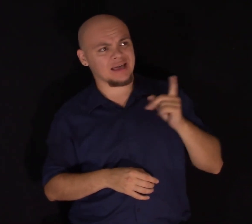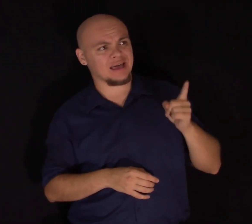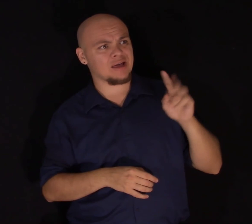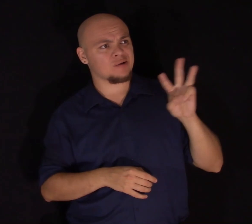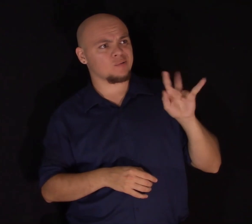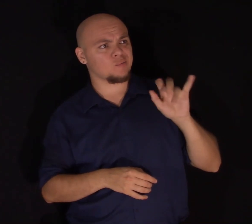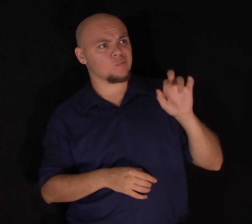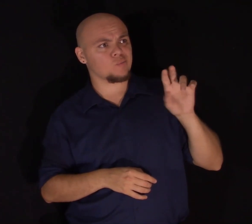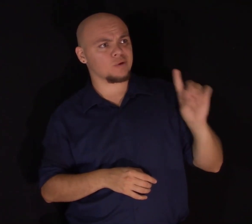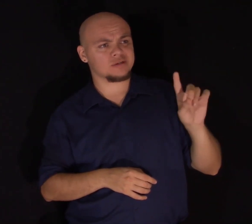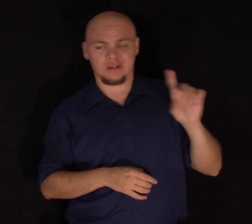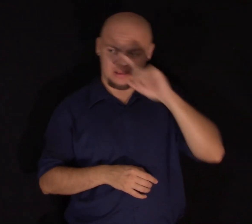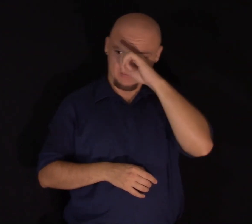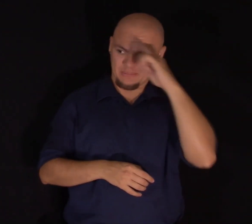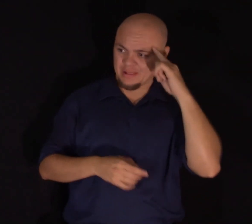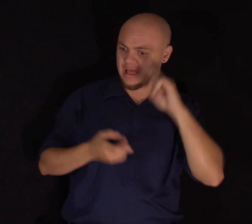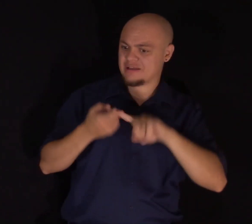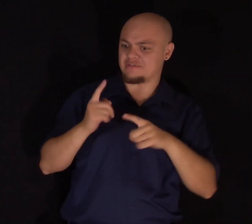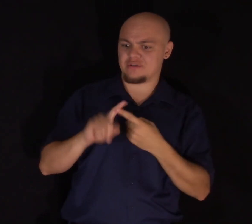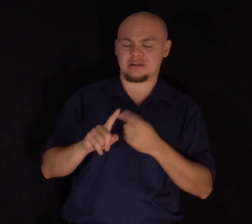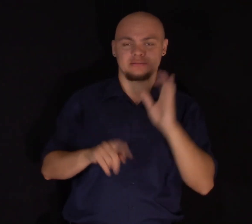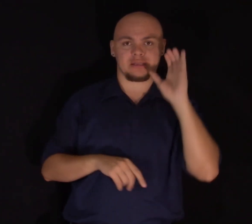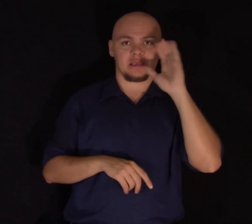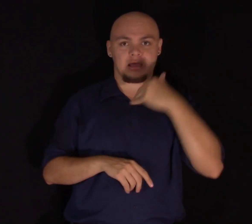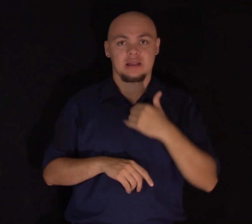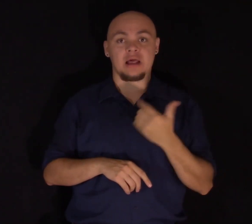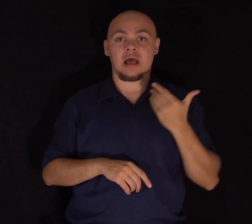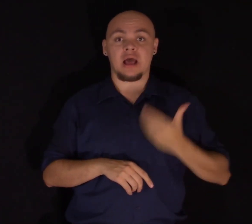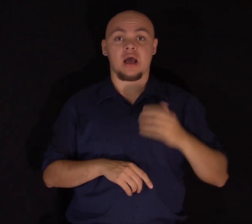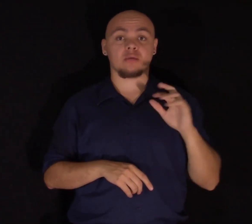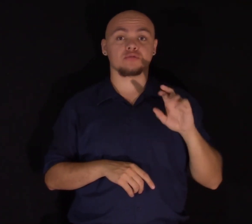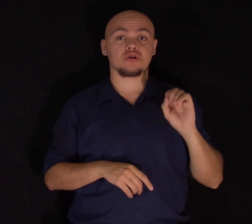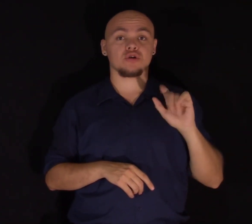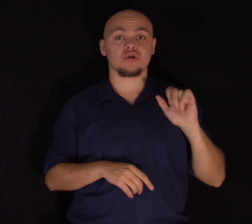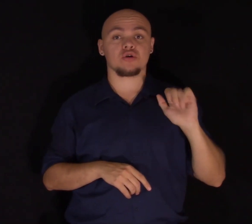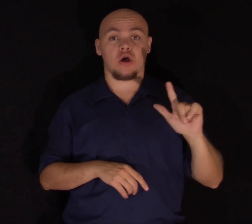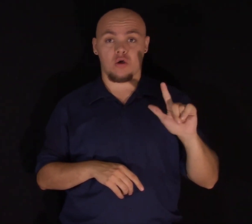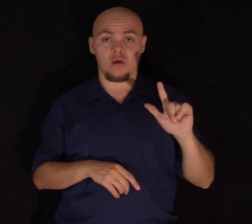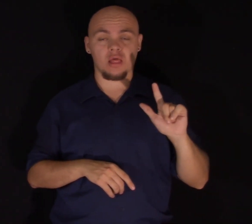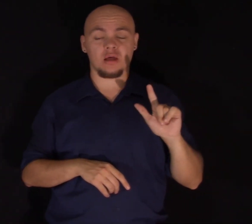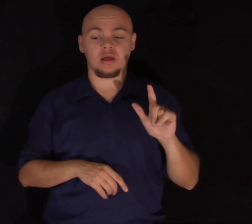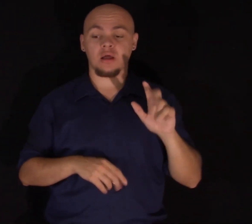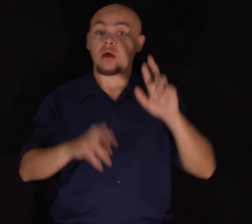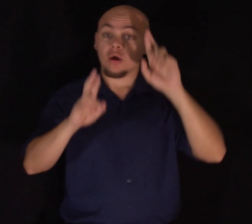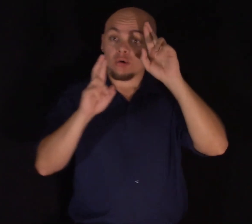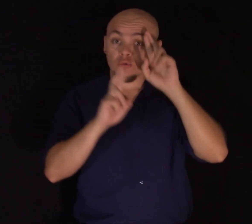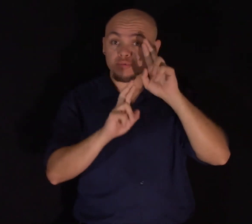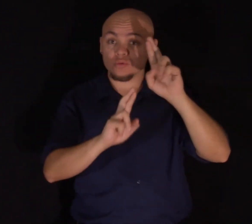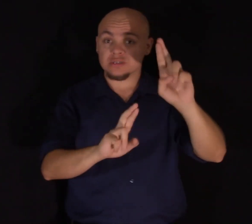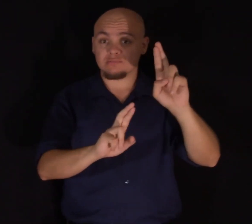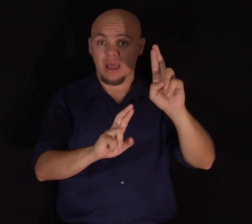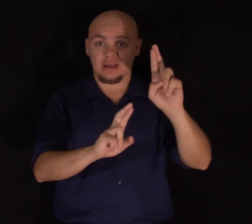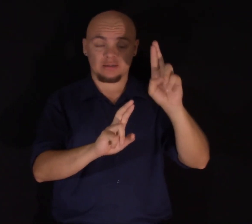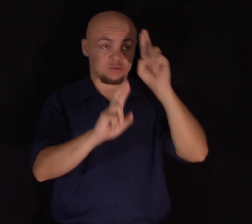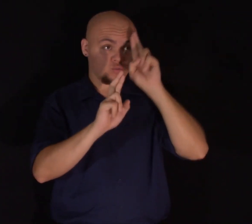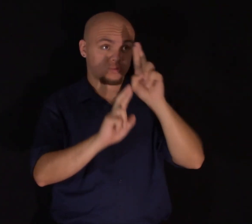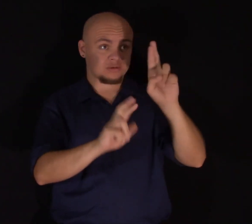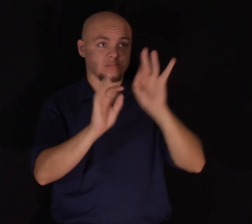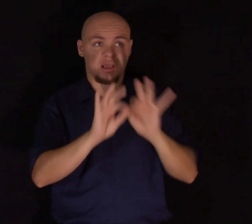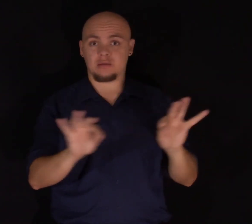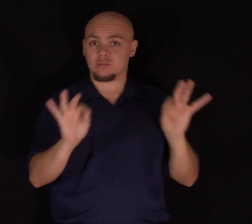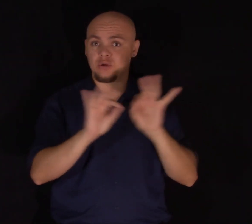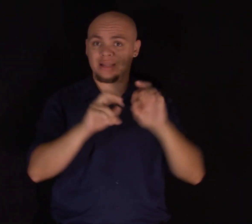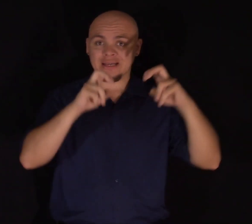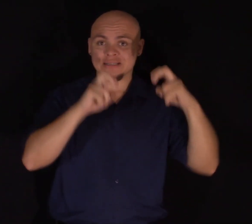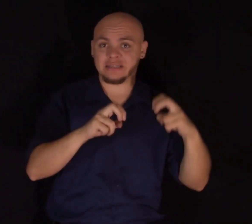buddy. In Washington, I'm Carl Rochelle, CNN Sunday Morning. Respect is the key. Sitting down and talking,